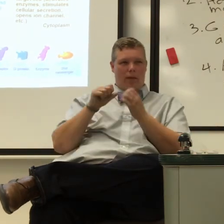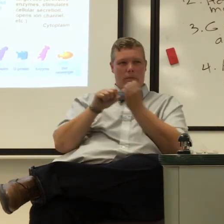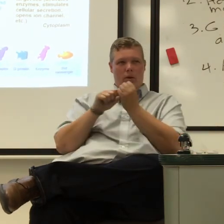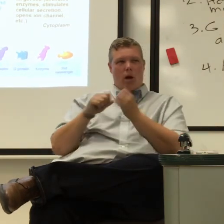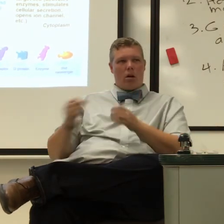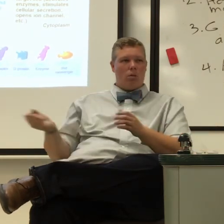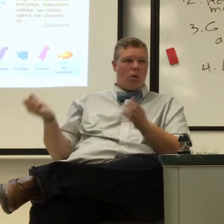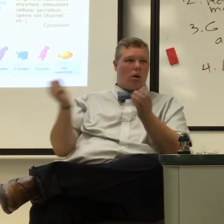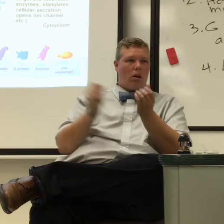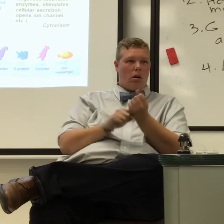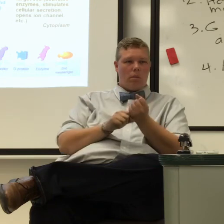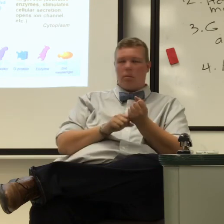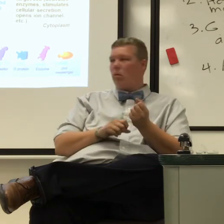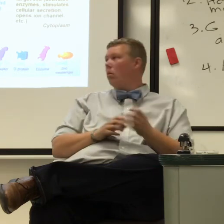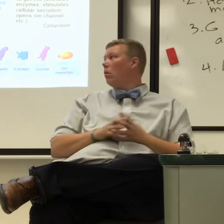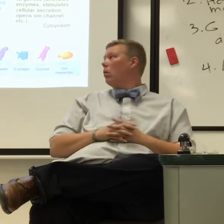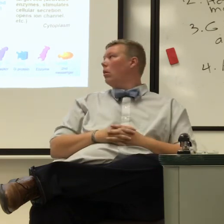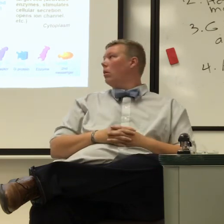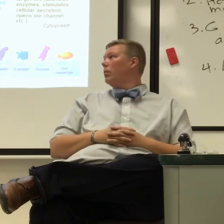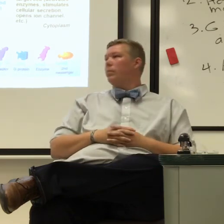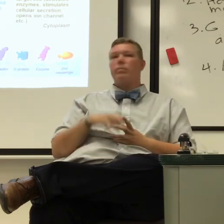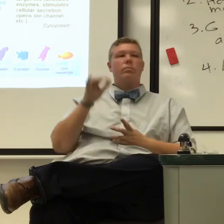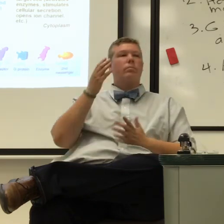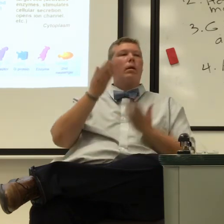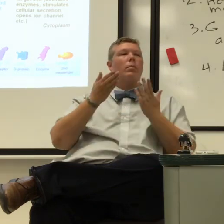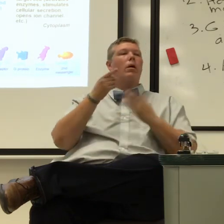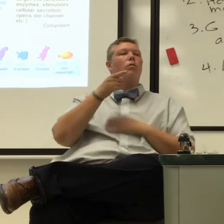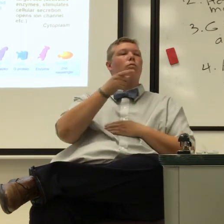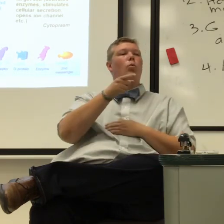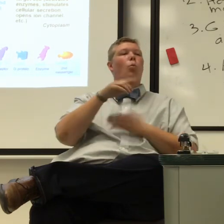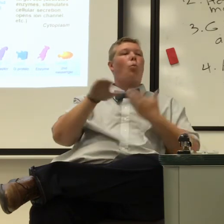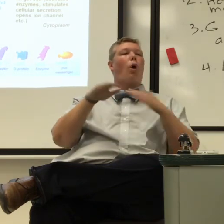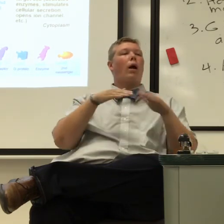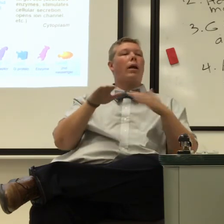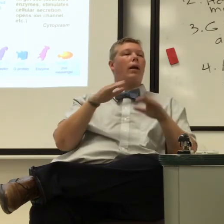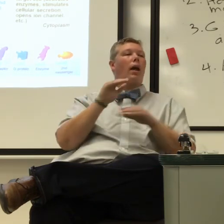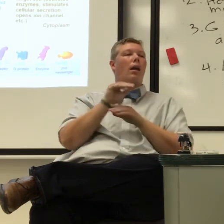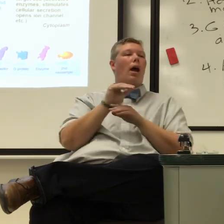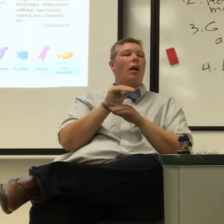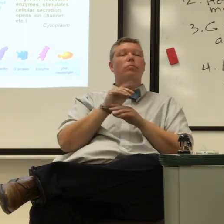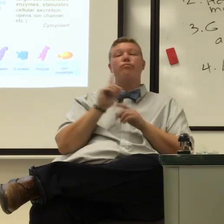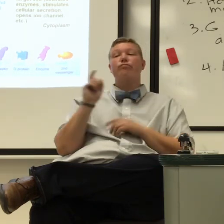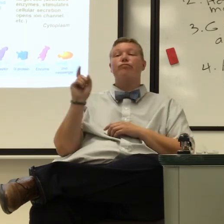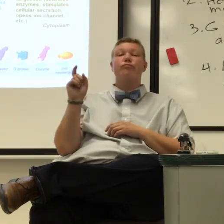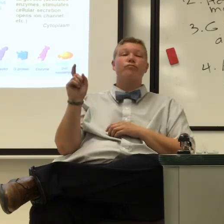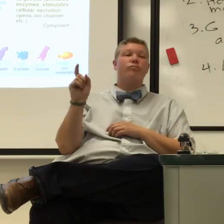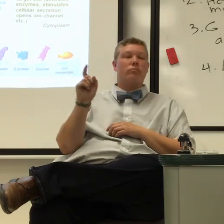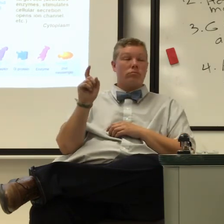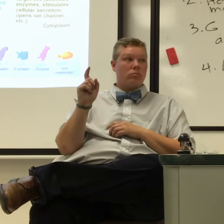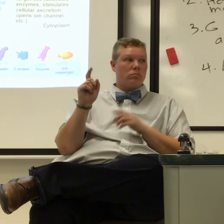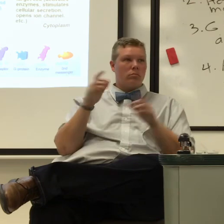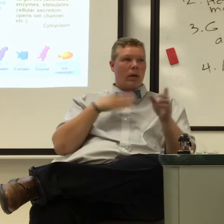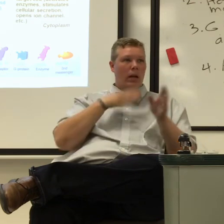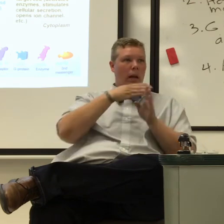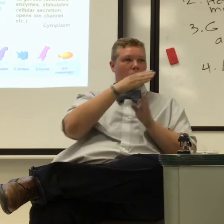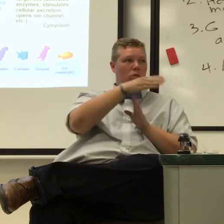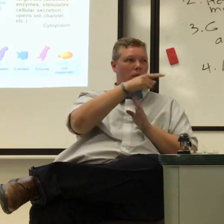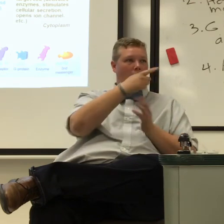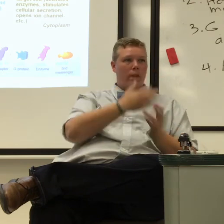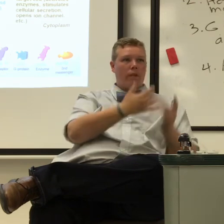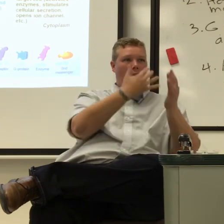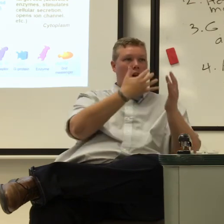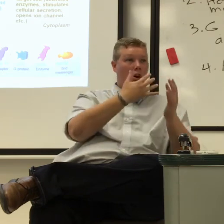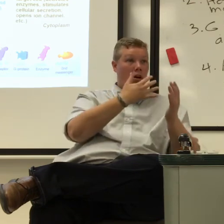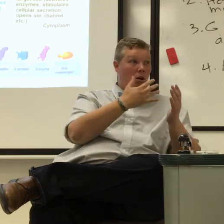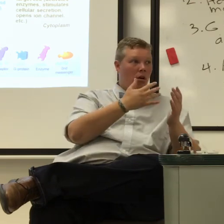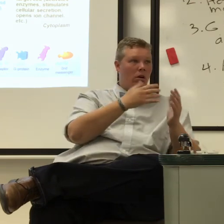you go for a walk in the nighttime. Say it's me, I'm walking around my neighborhood, and I see my neighbor's house is on fire. So I pound